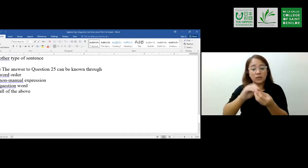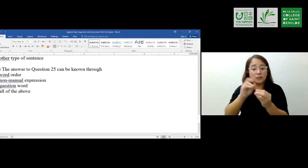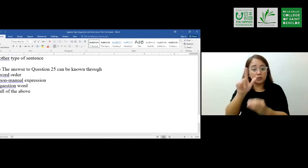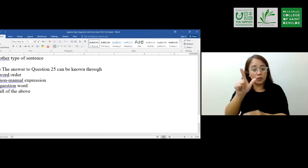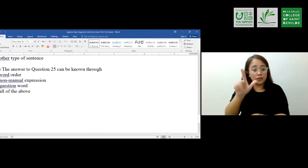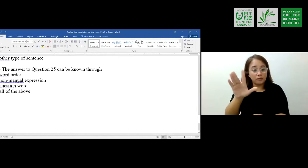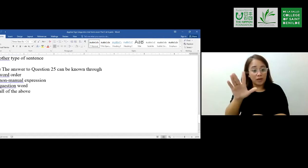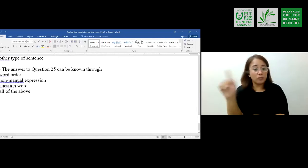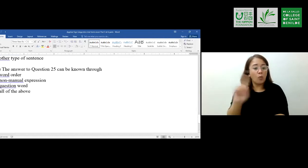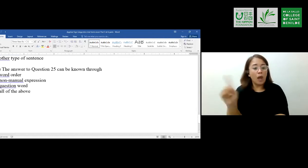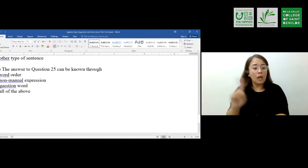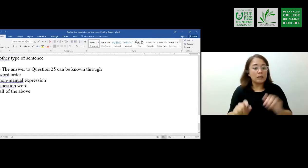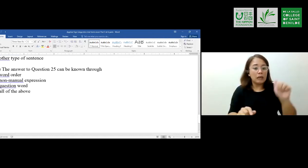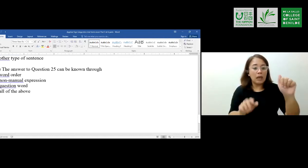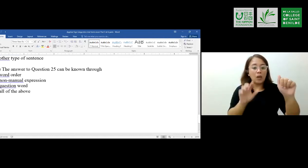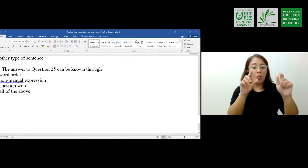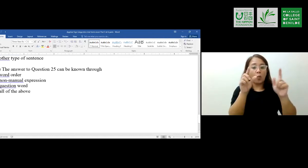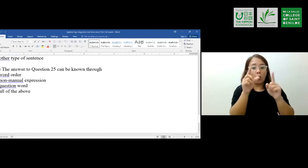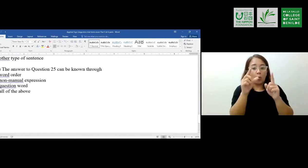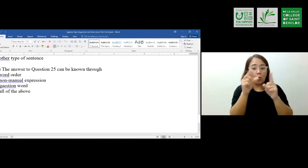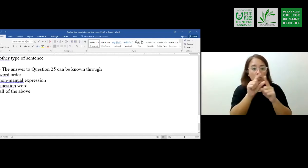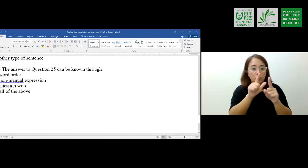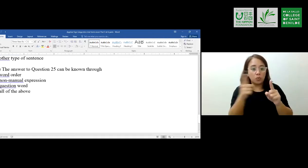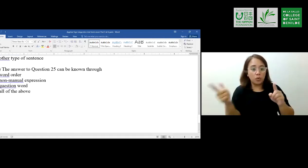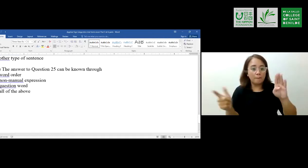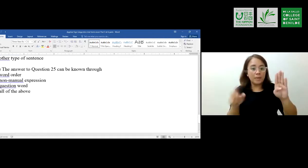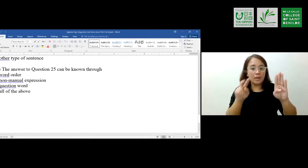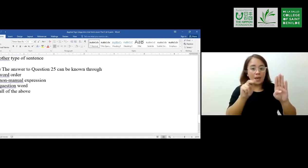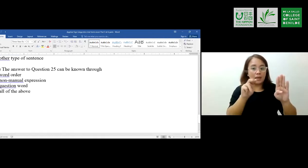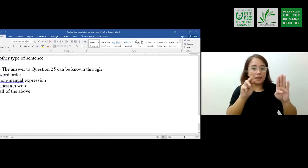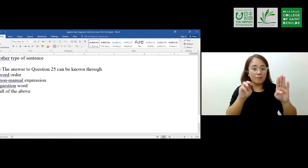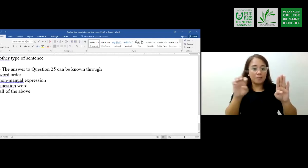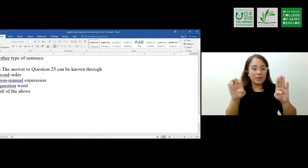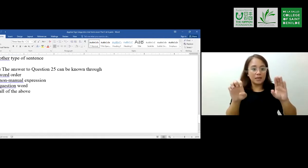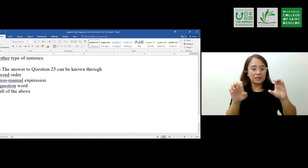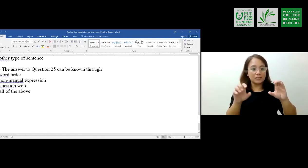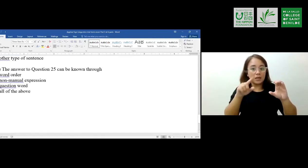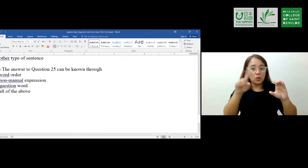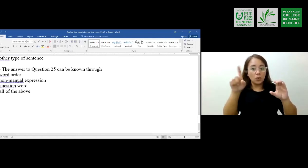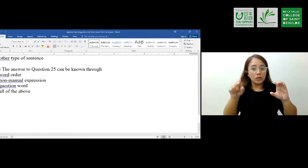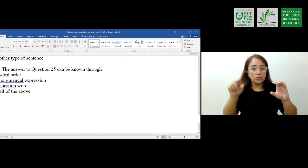B, non-manual expression, C, question word, D, all of the above.